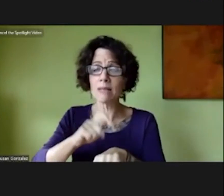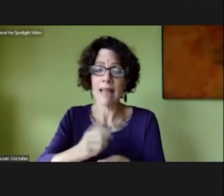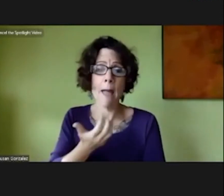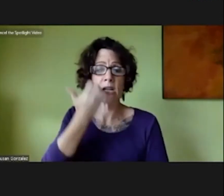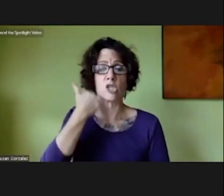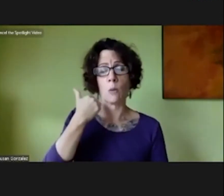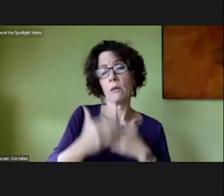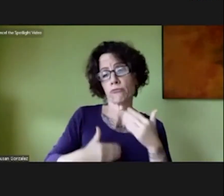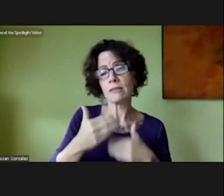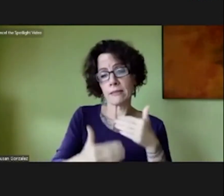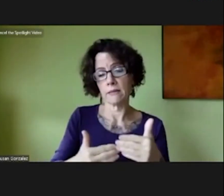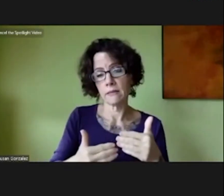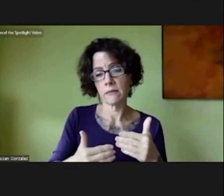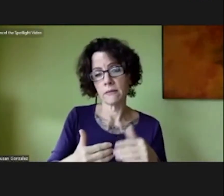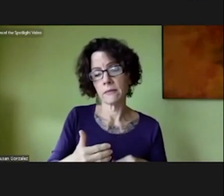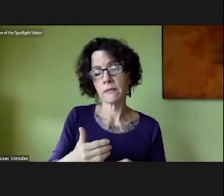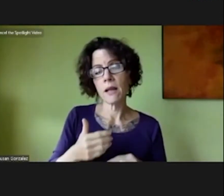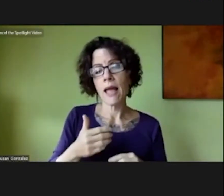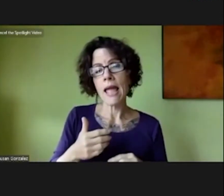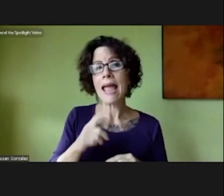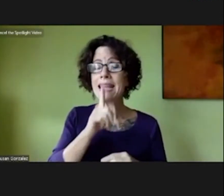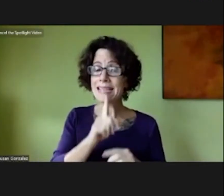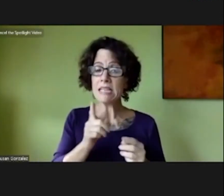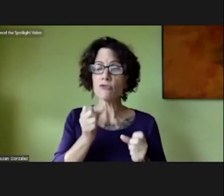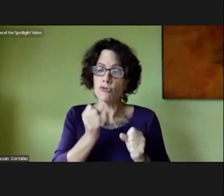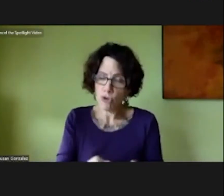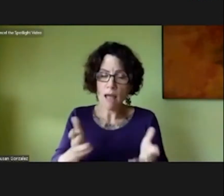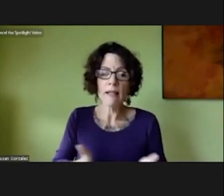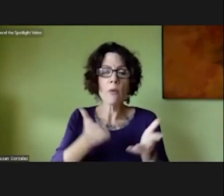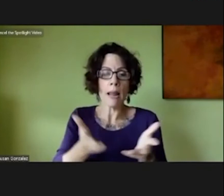if it's really financially reasonable to set up a trust.